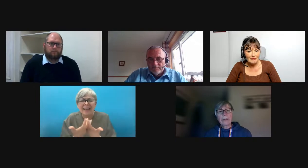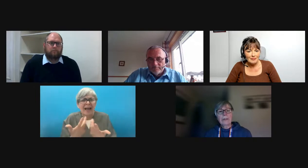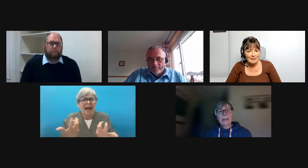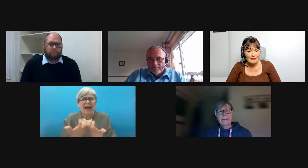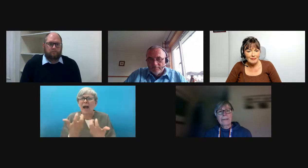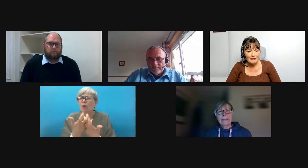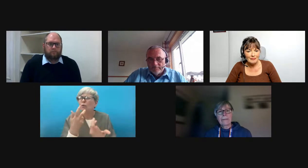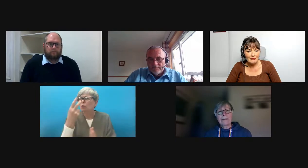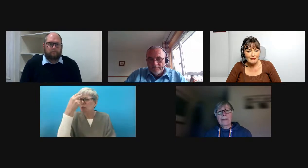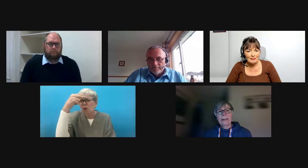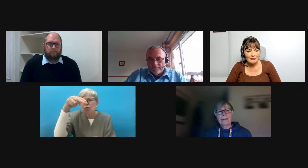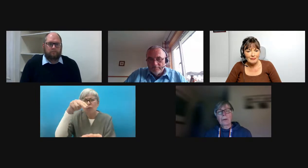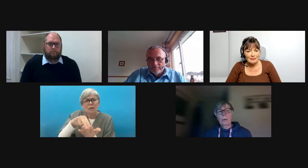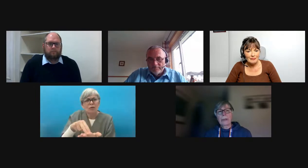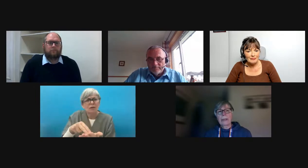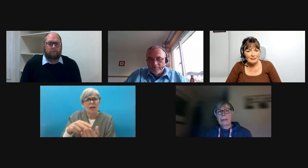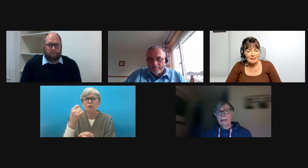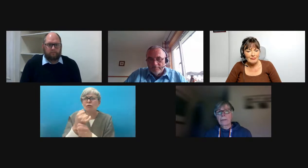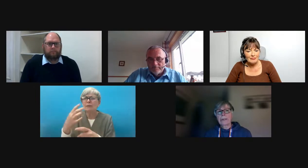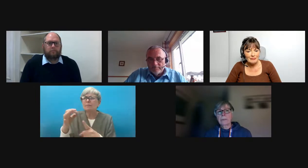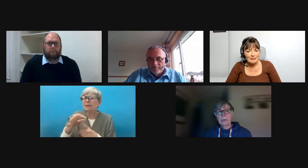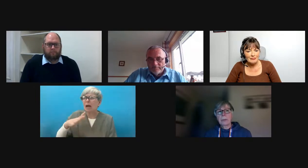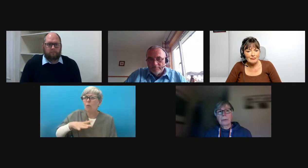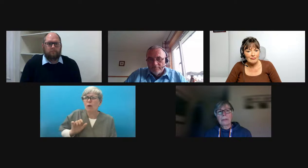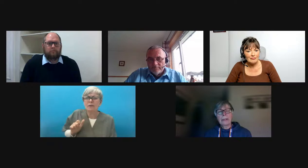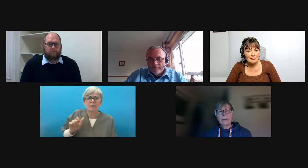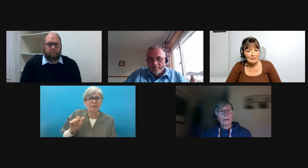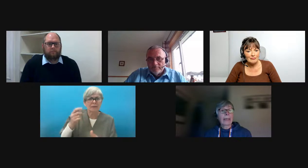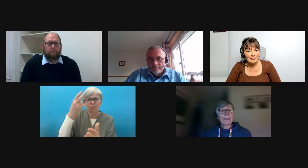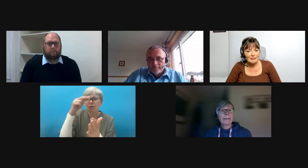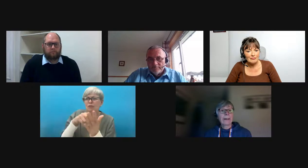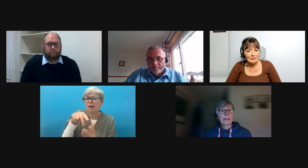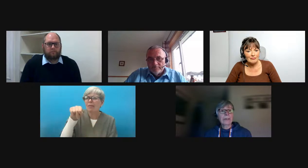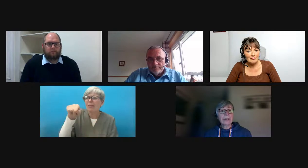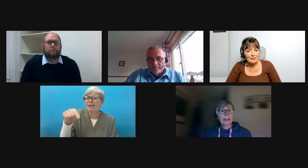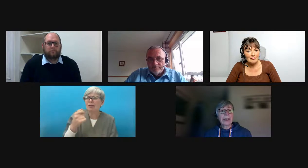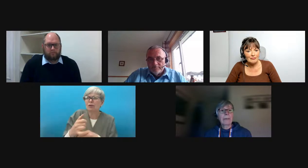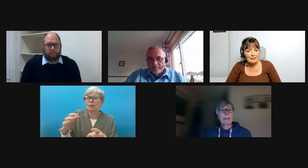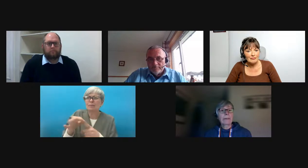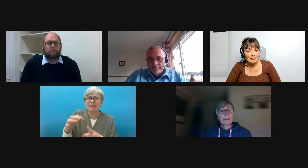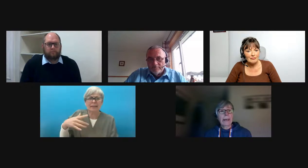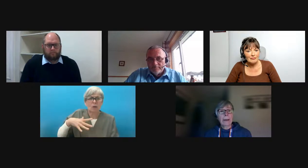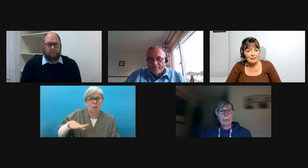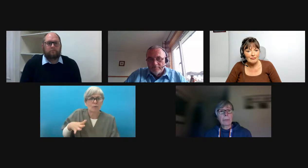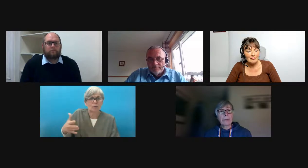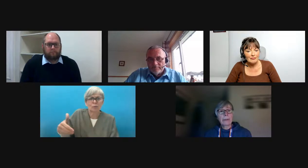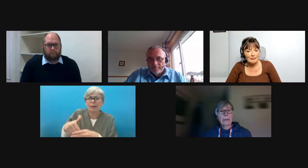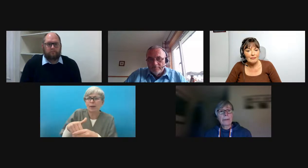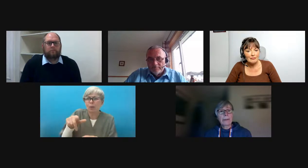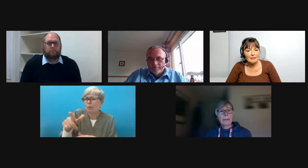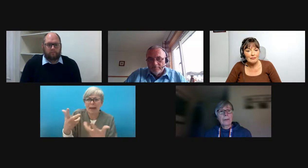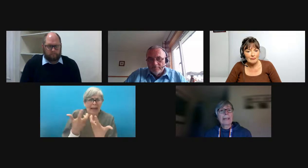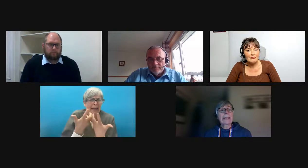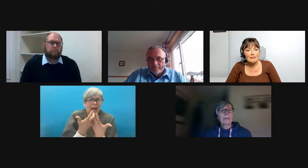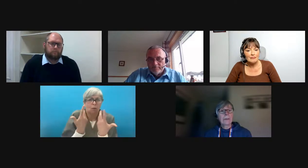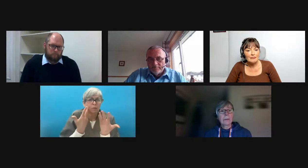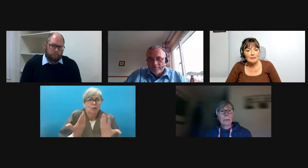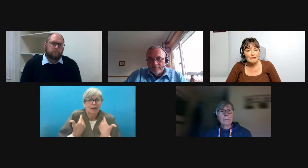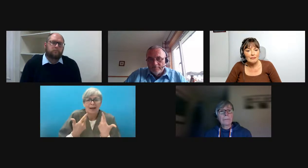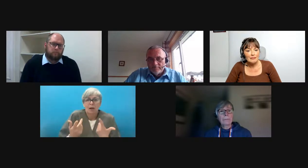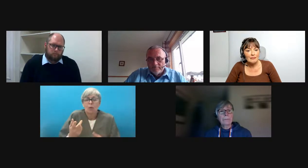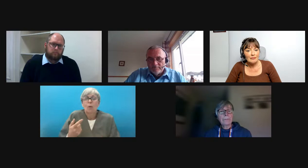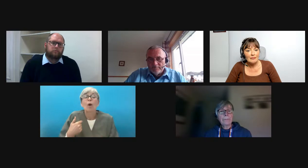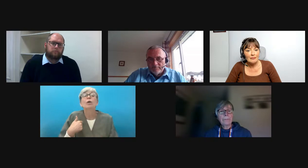very much, as Davie said, we encourage people to get in touch if there's a gap, to let us